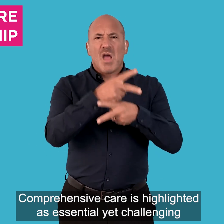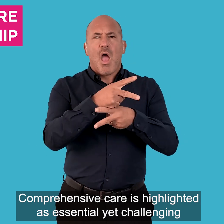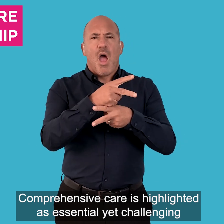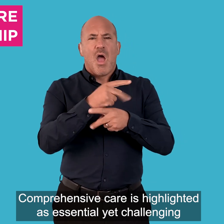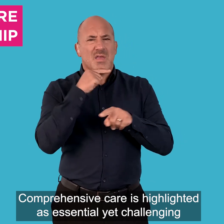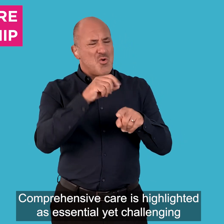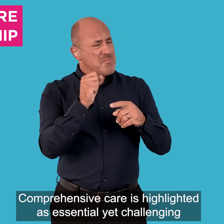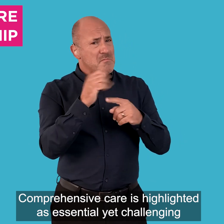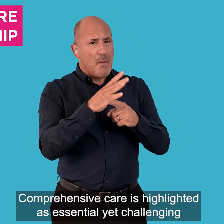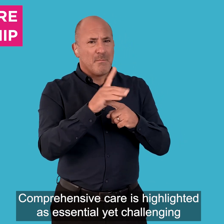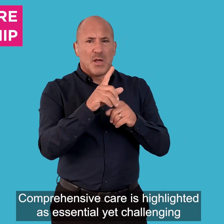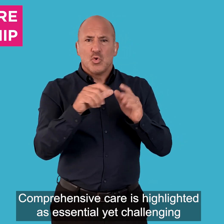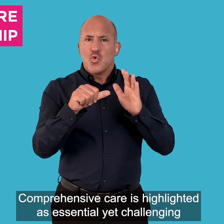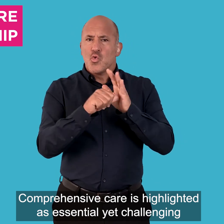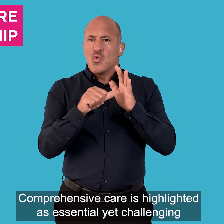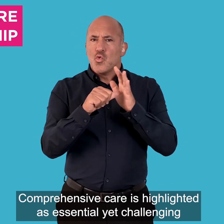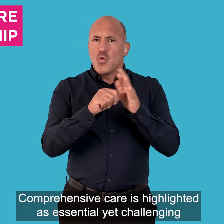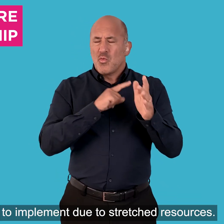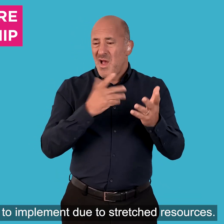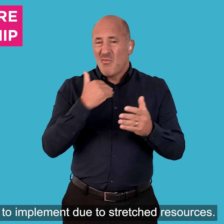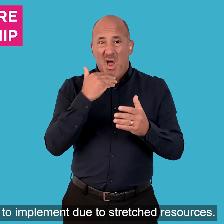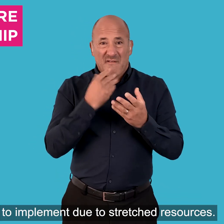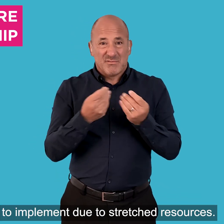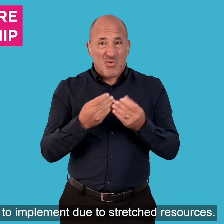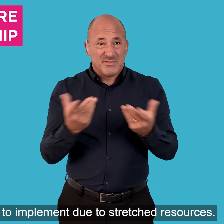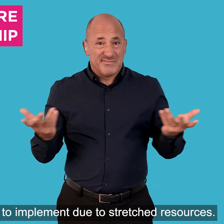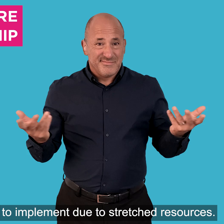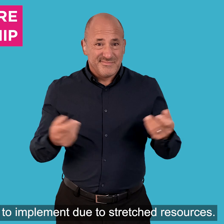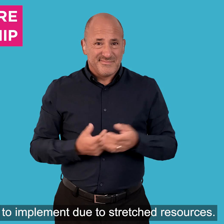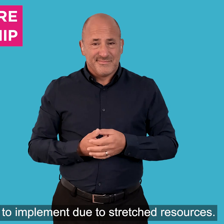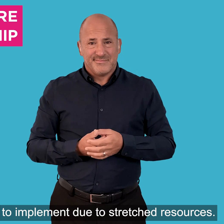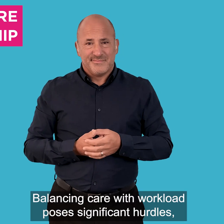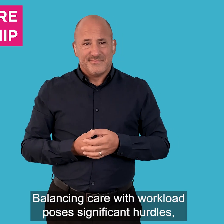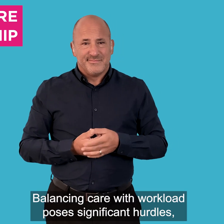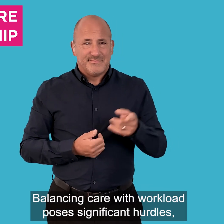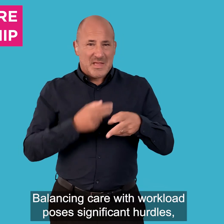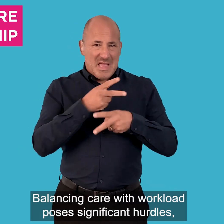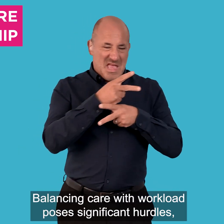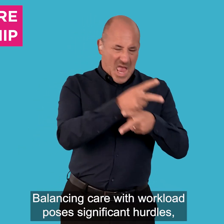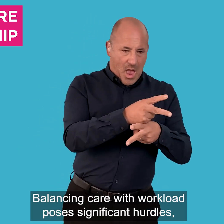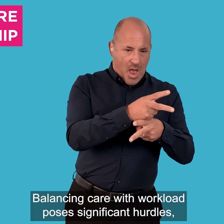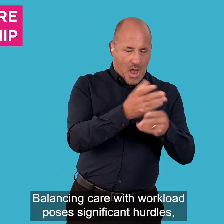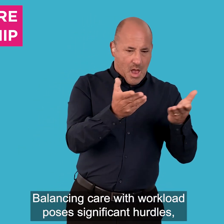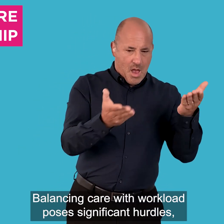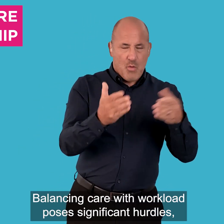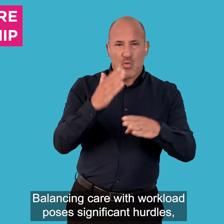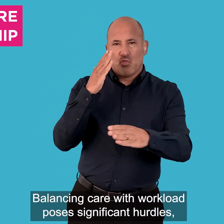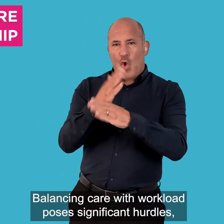Comprehensive care is highlighted as essential yet challenging to implement due to stretched resources. Balanced care